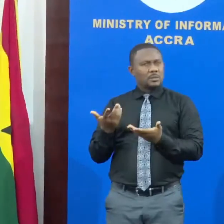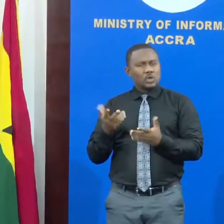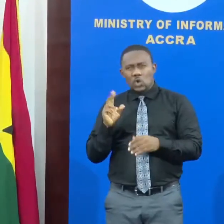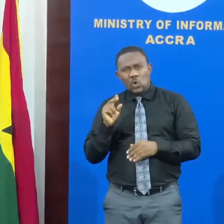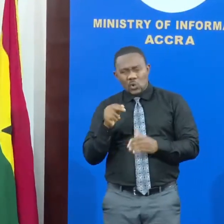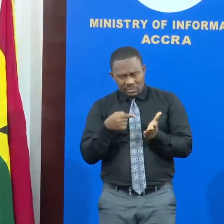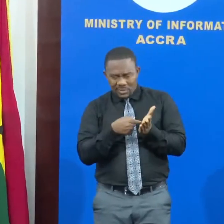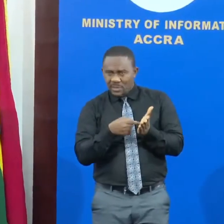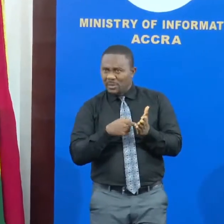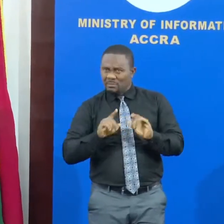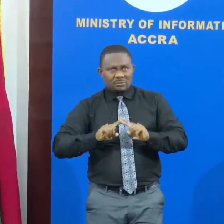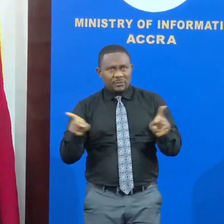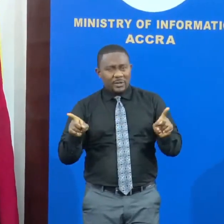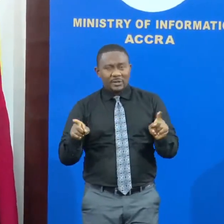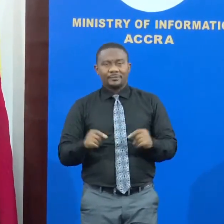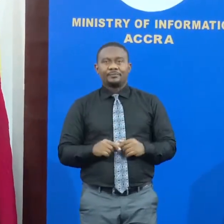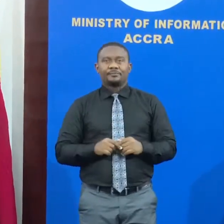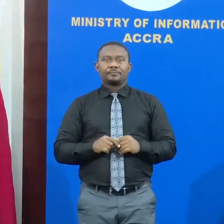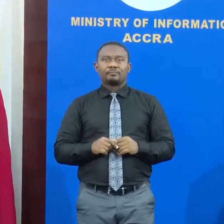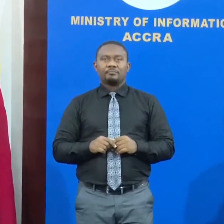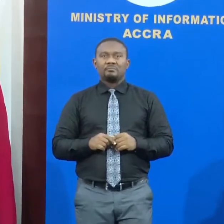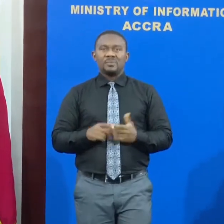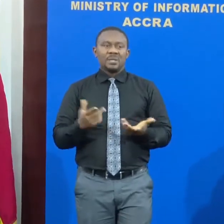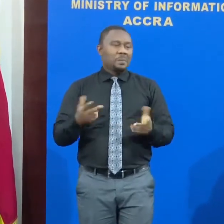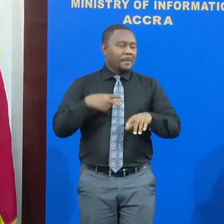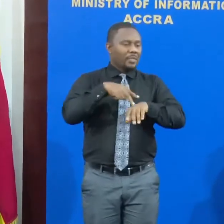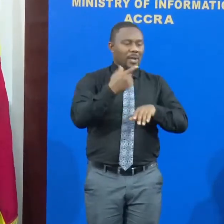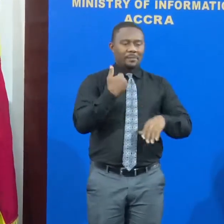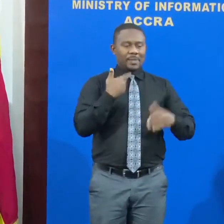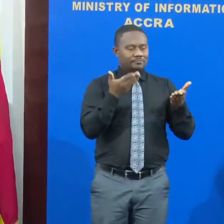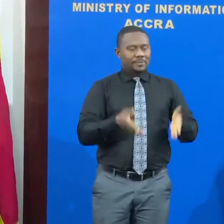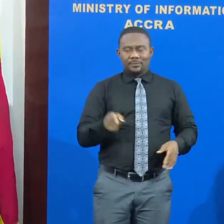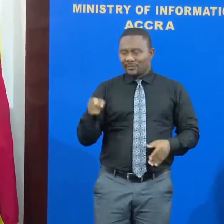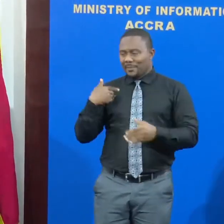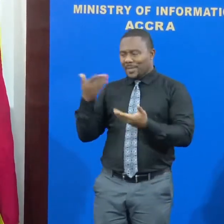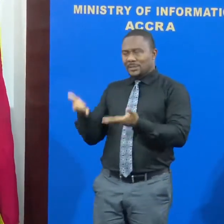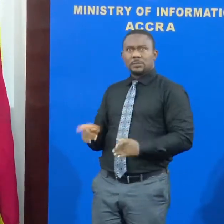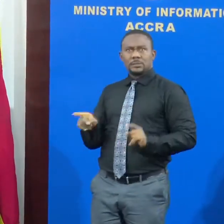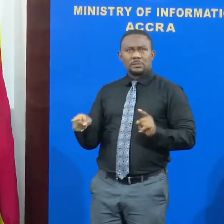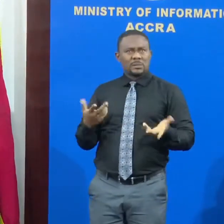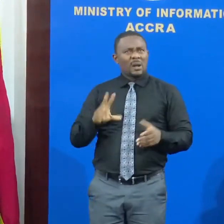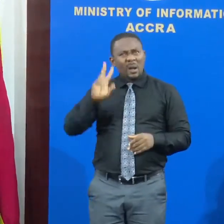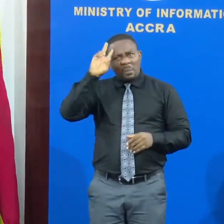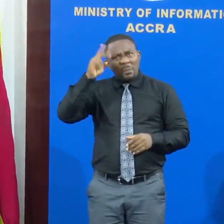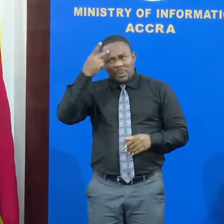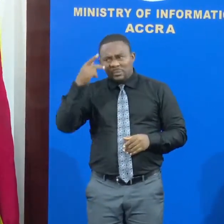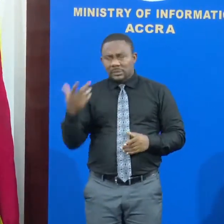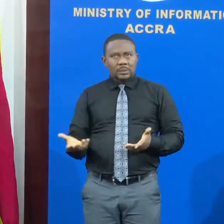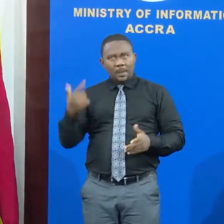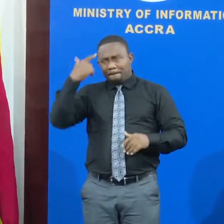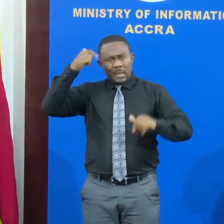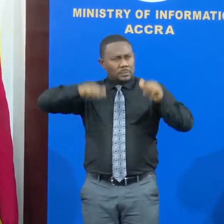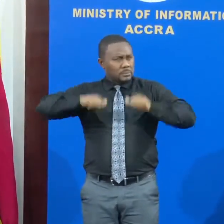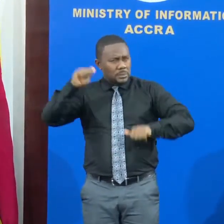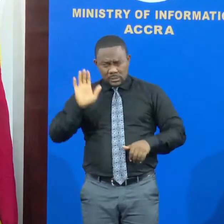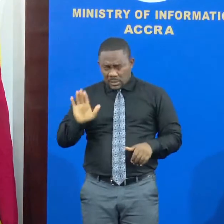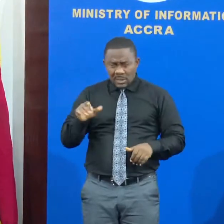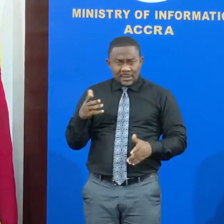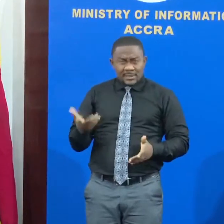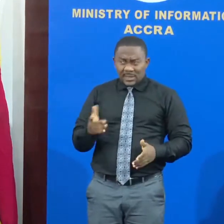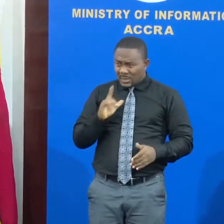no non-duplication of identities in different data silos, and doubts and controversies about eligibility of persons for